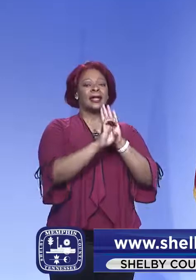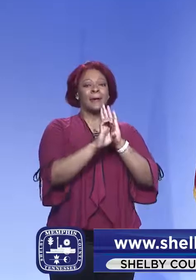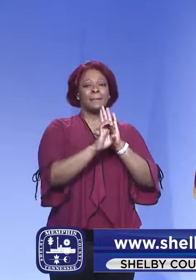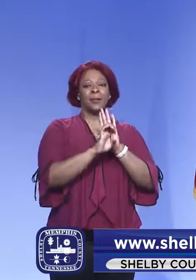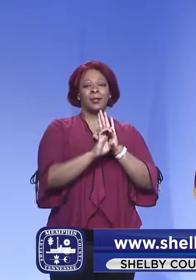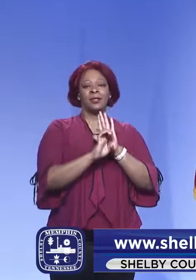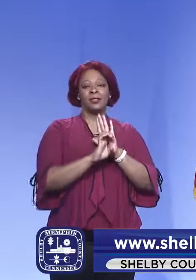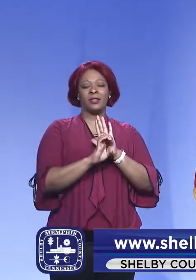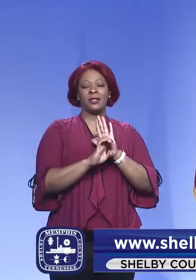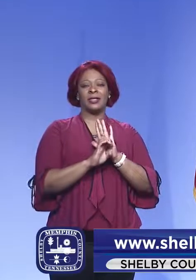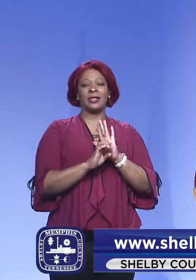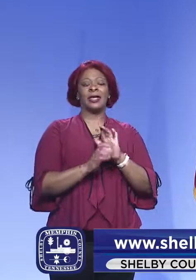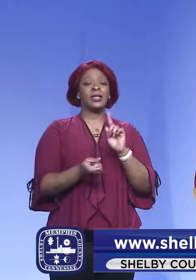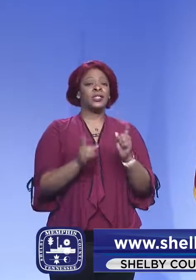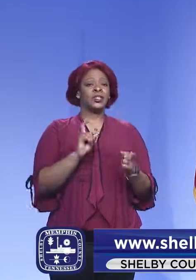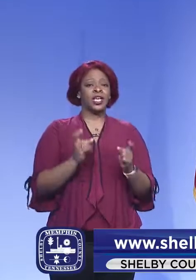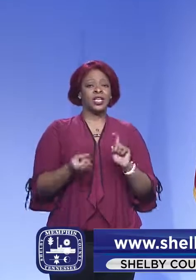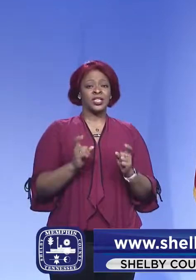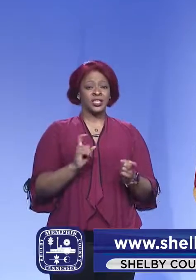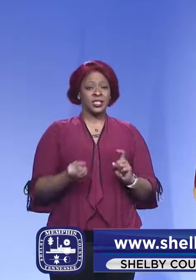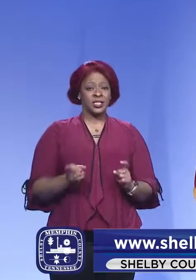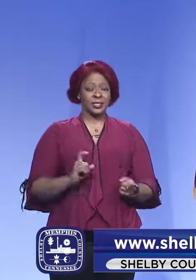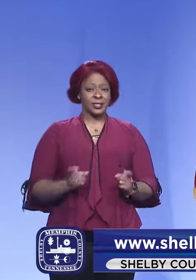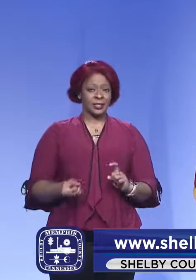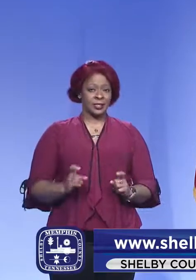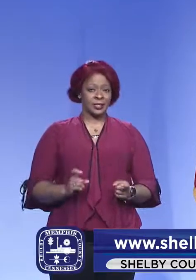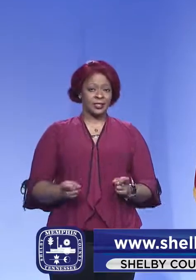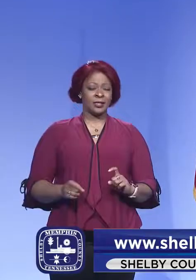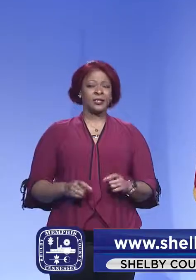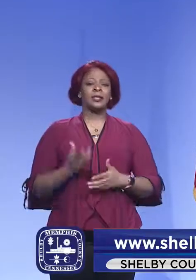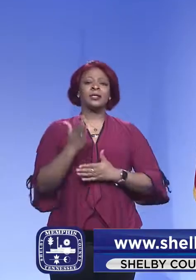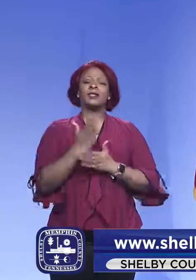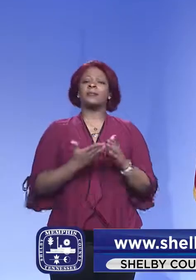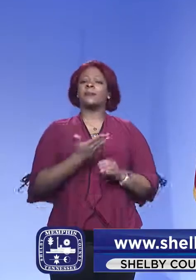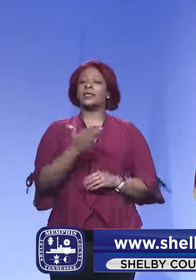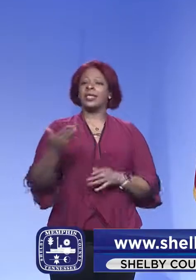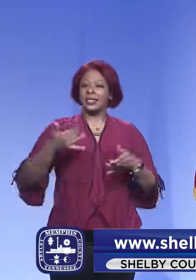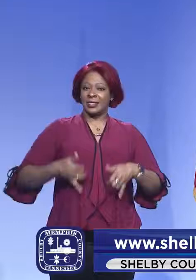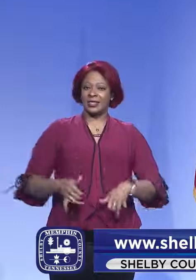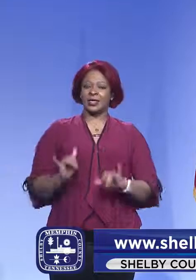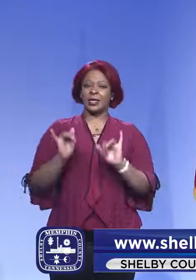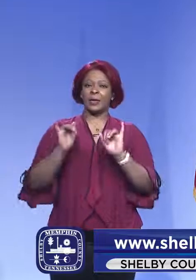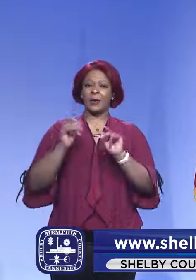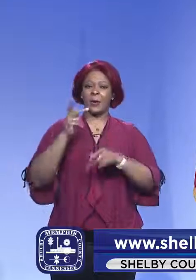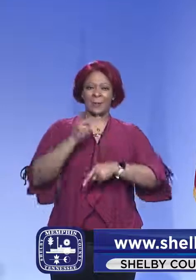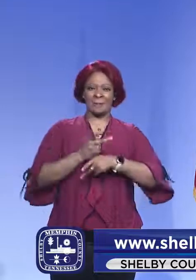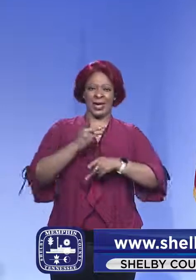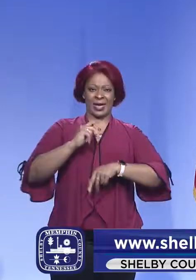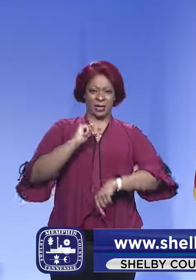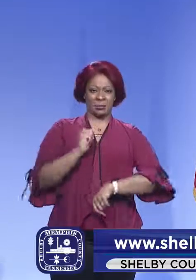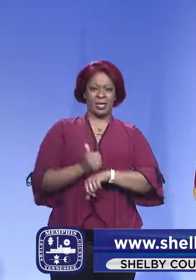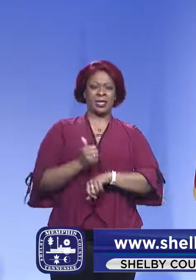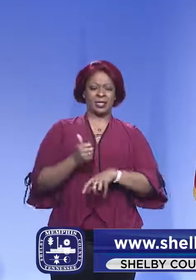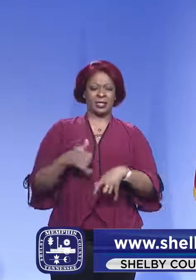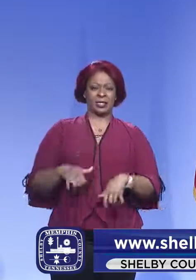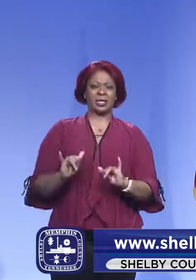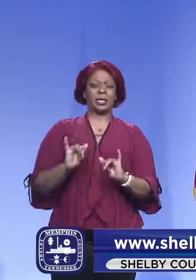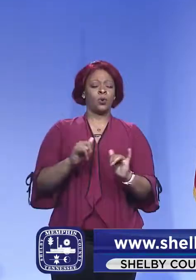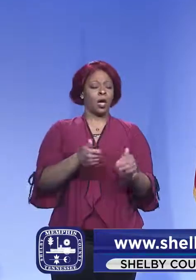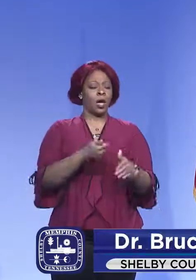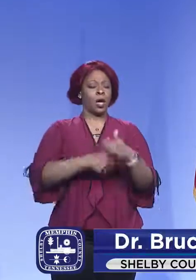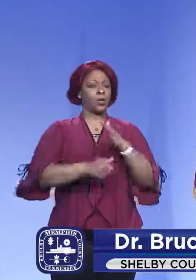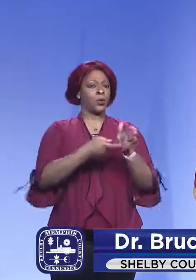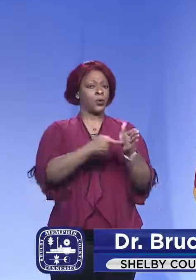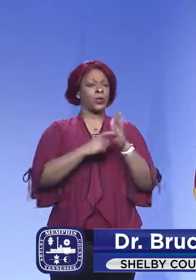the changes are some of the things that still remain in place: the requirement